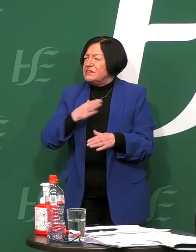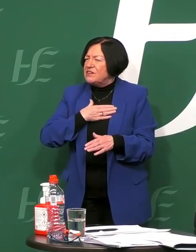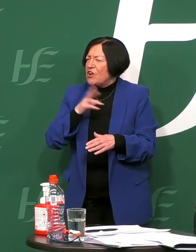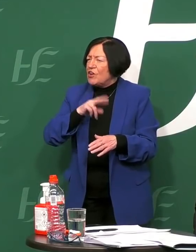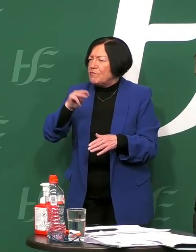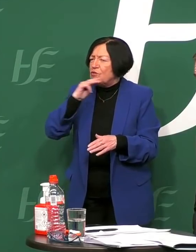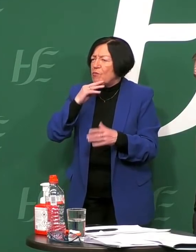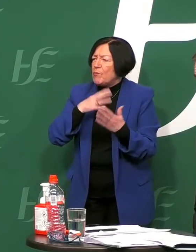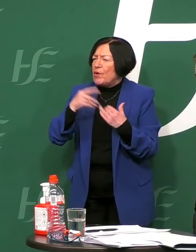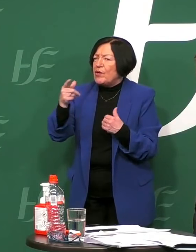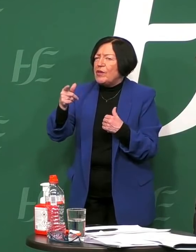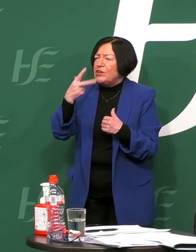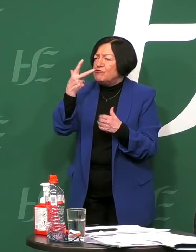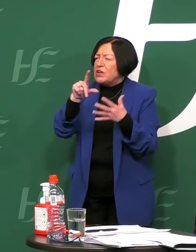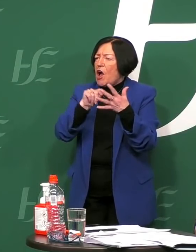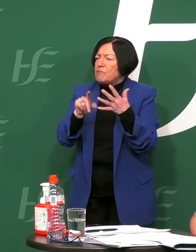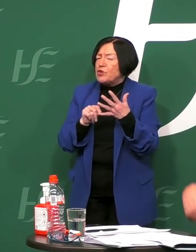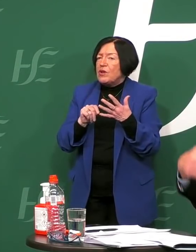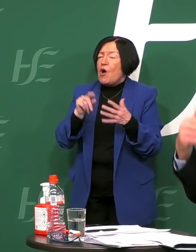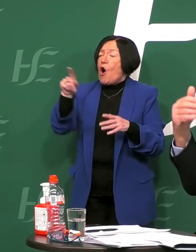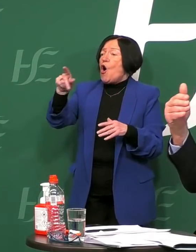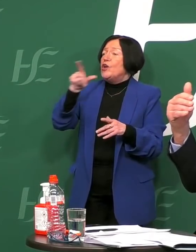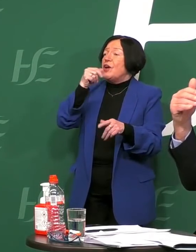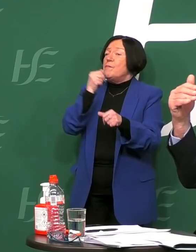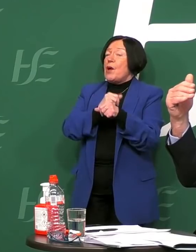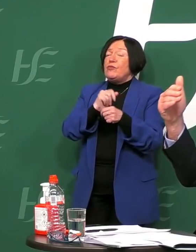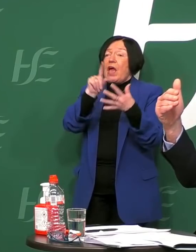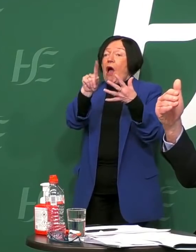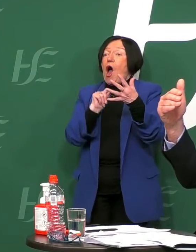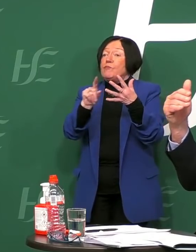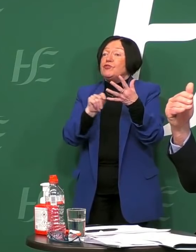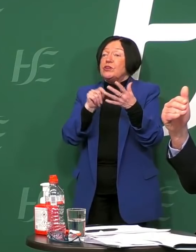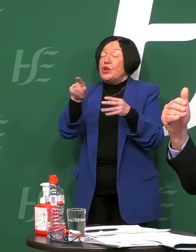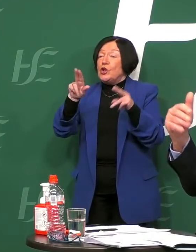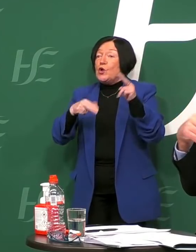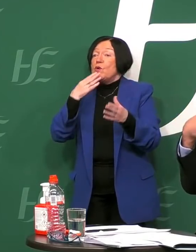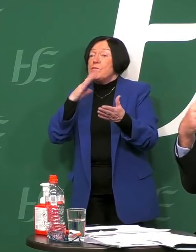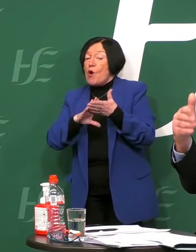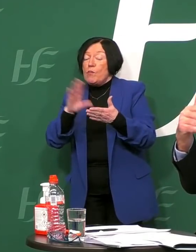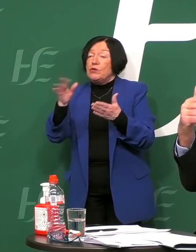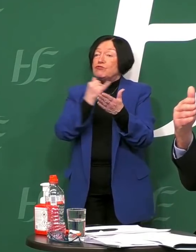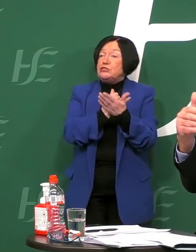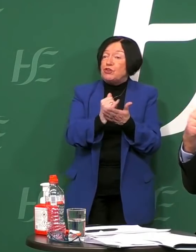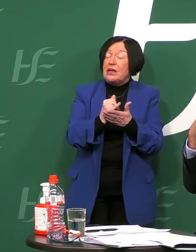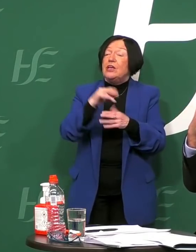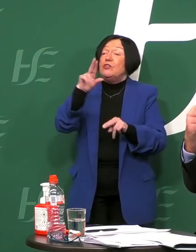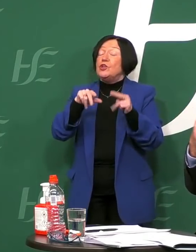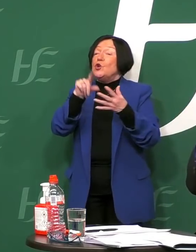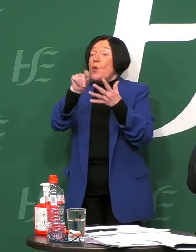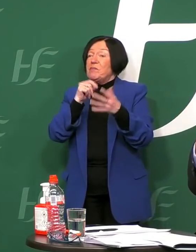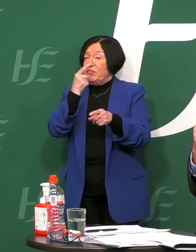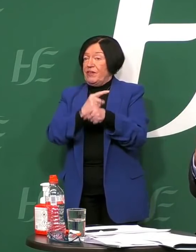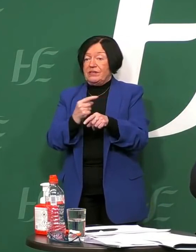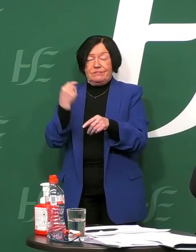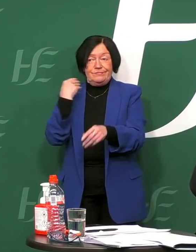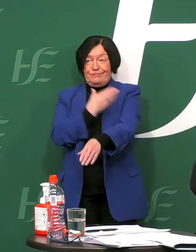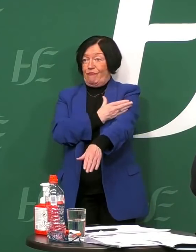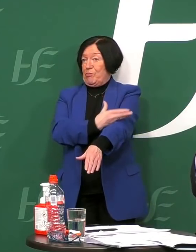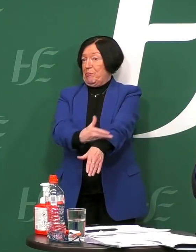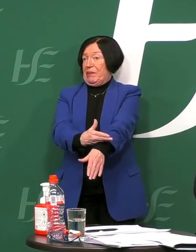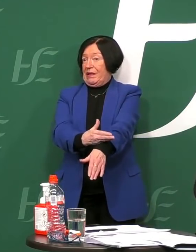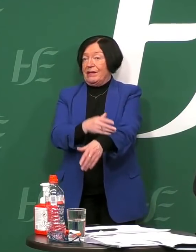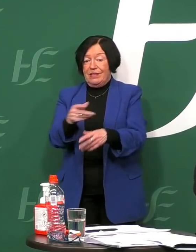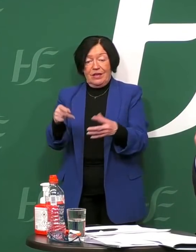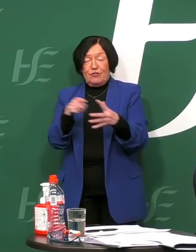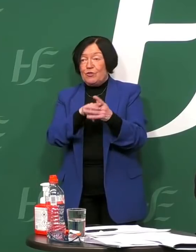not sure, just in terms of the 3-option text message. Oh, sorry, you're talking about the option to take a new appointment, to reject. The new option has been there since the very start. That worked